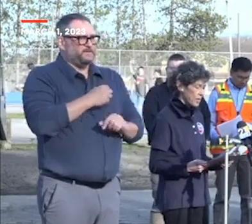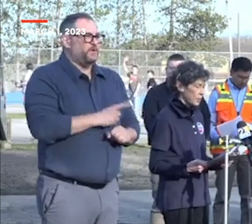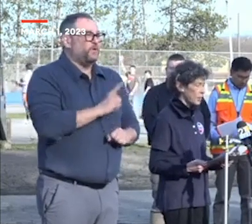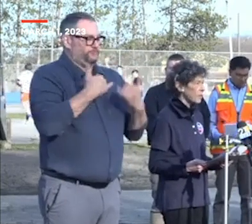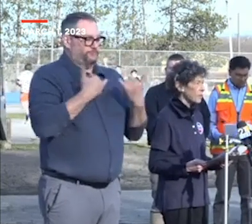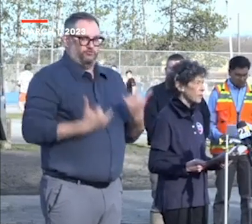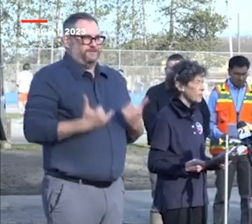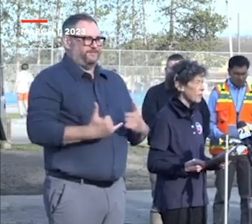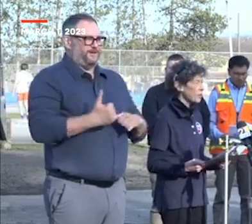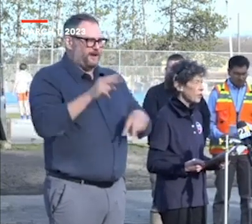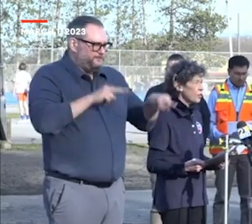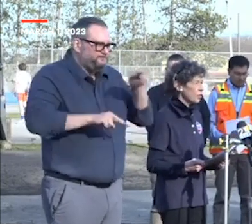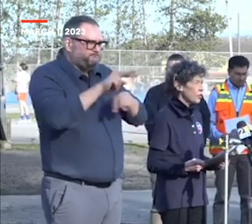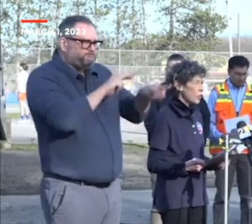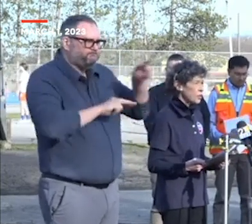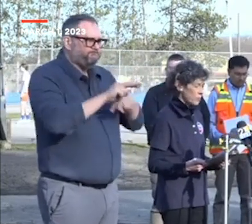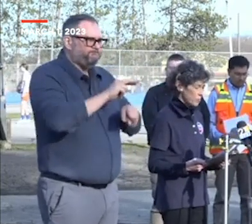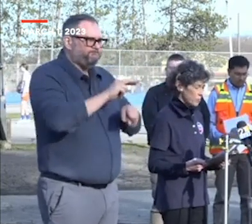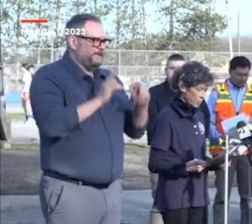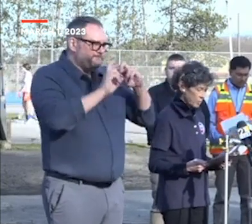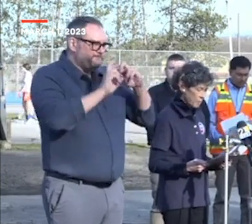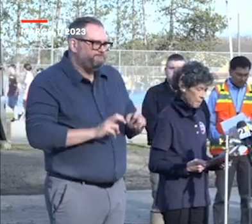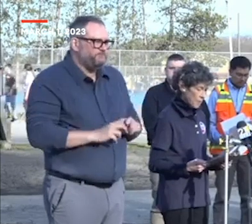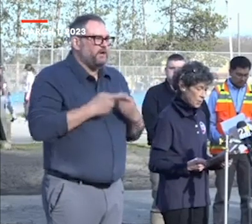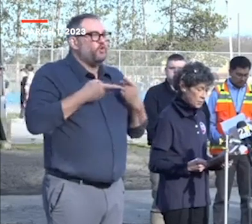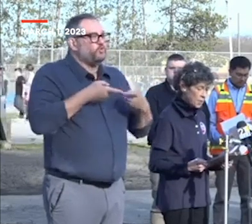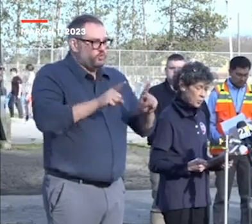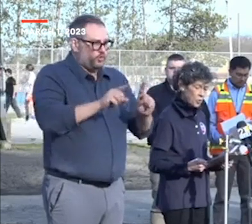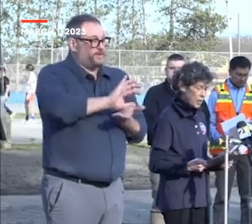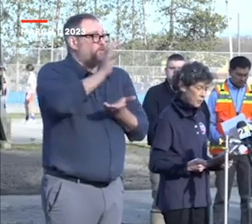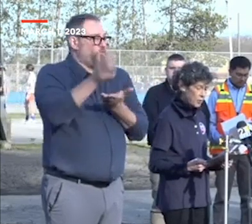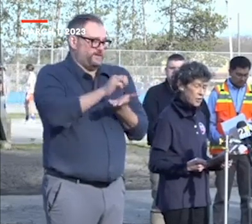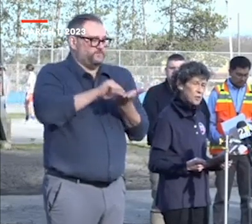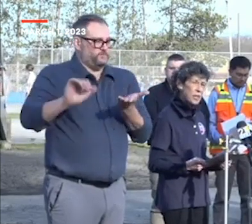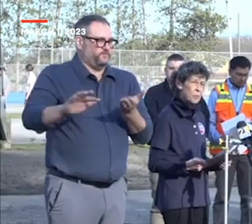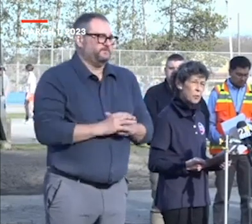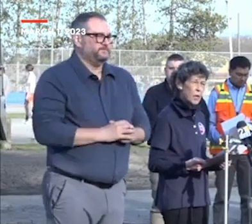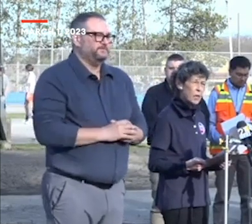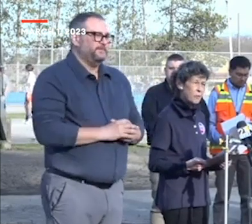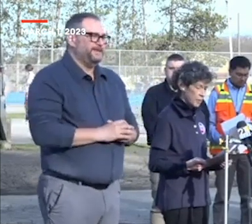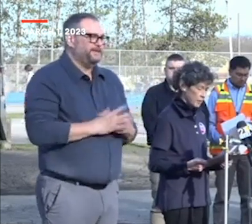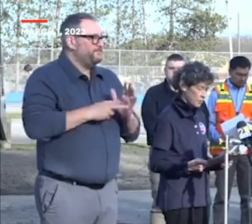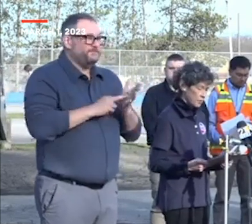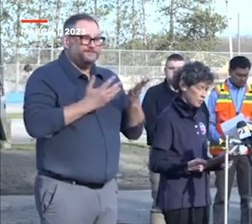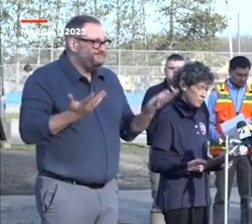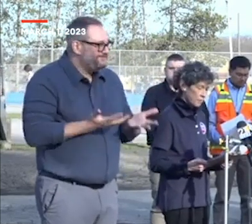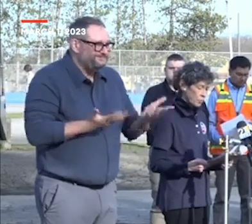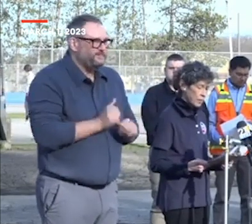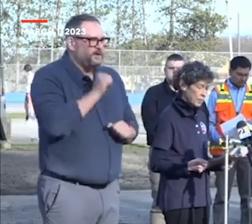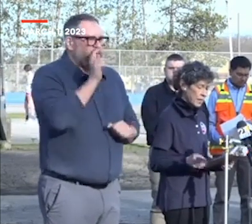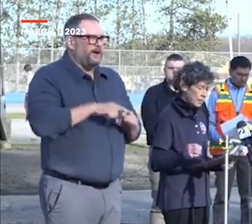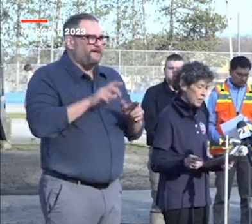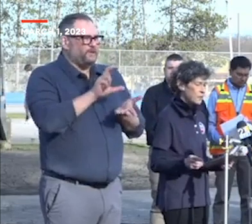and sampling analyses during waste removal. This means we don't have to send samples away for analysis.